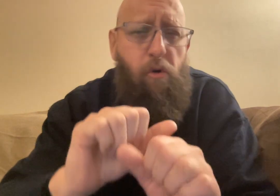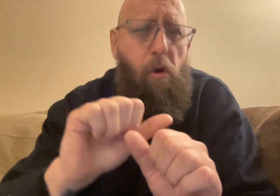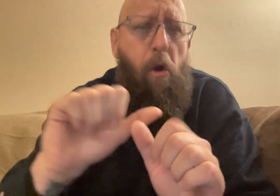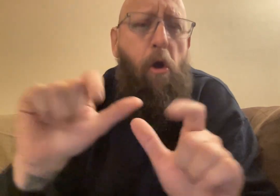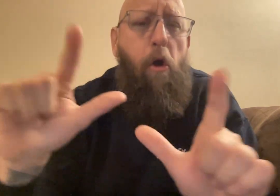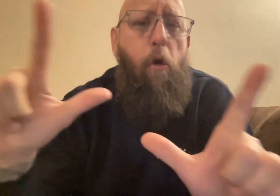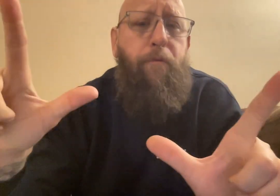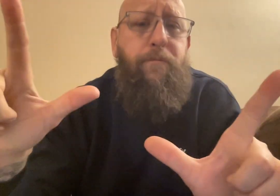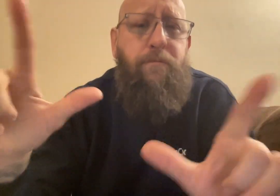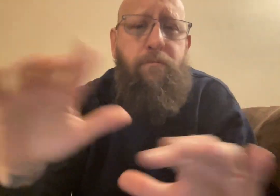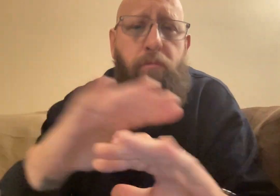groups, all.